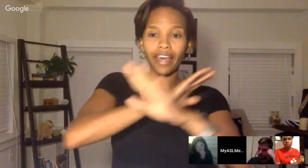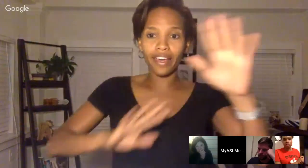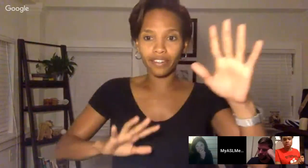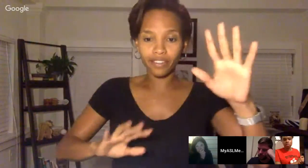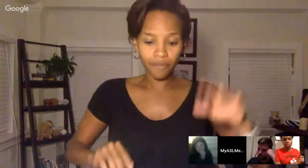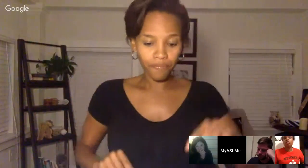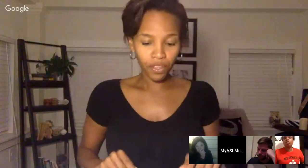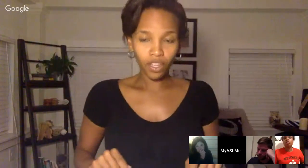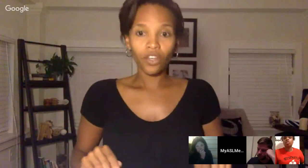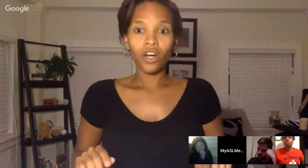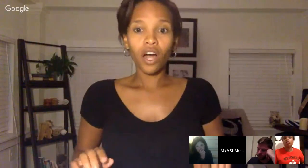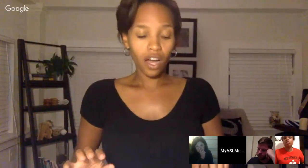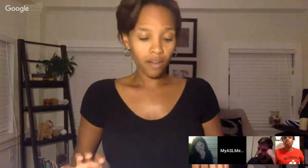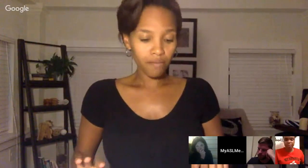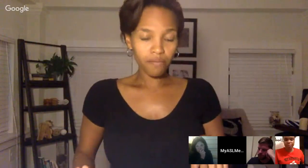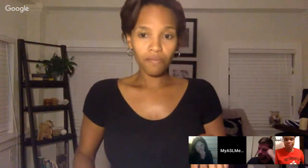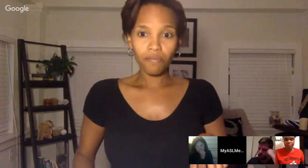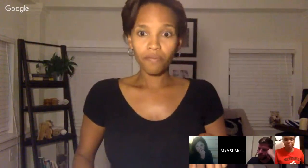my end.